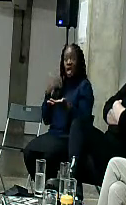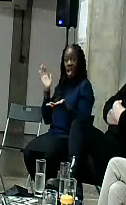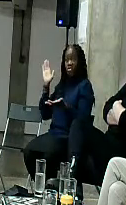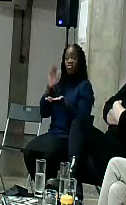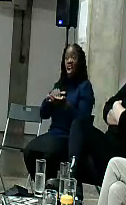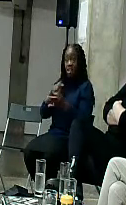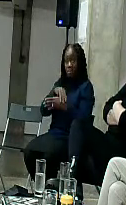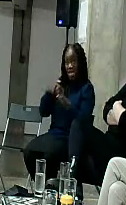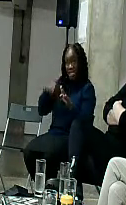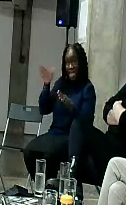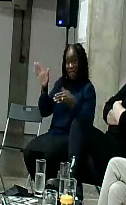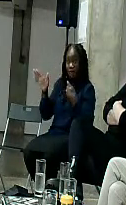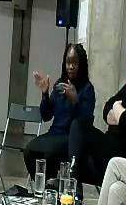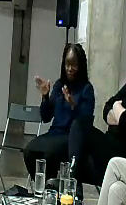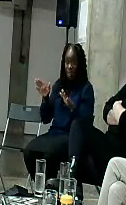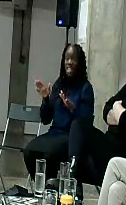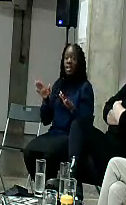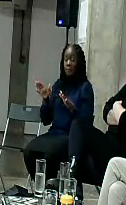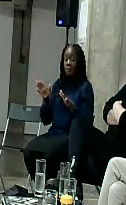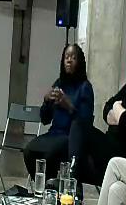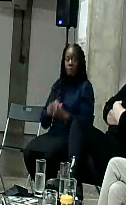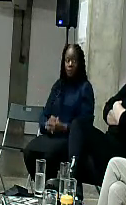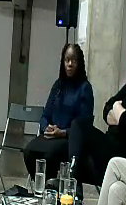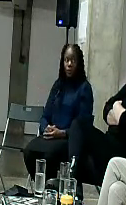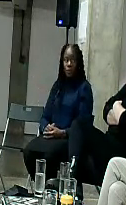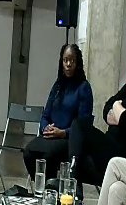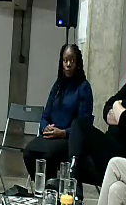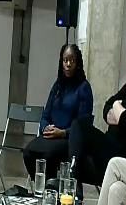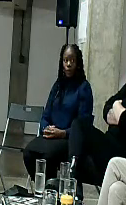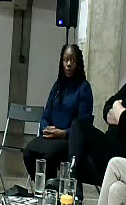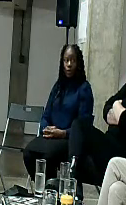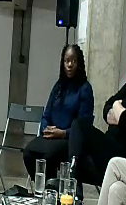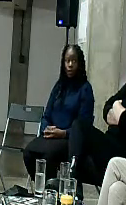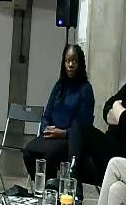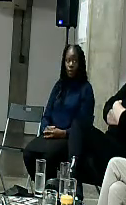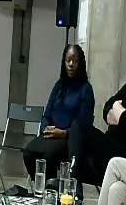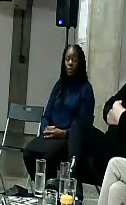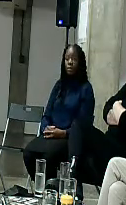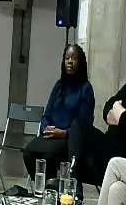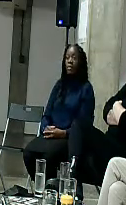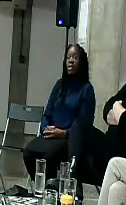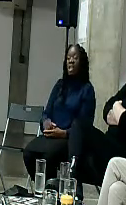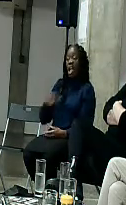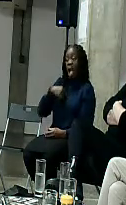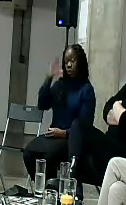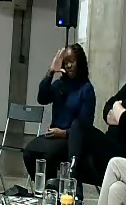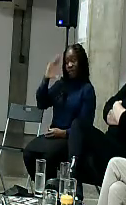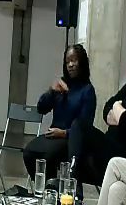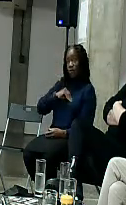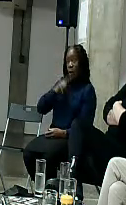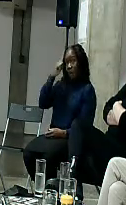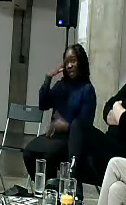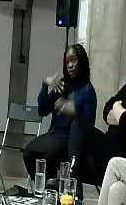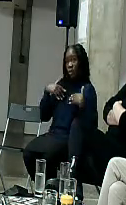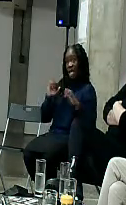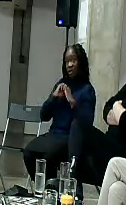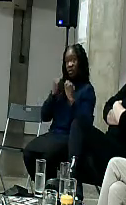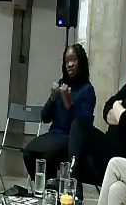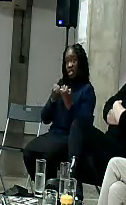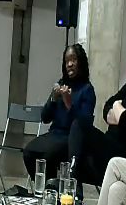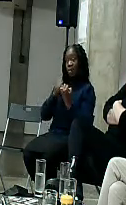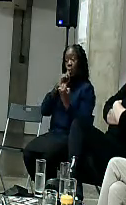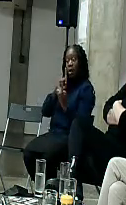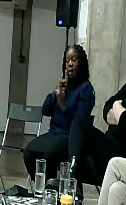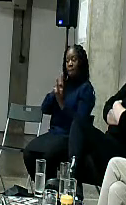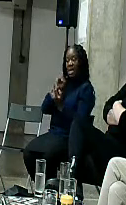left. And I was told that the mental health team would come and interview